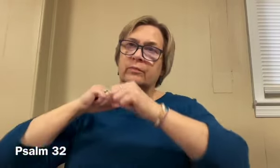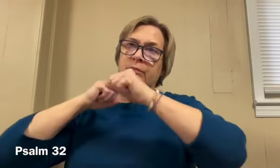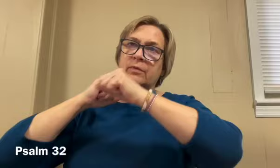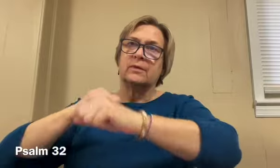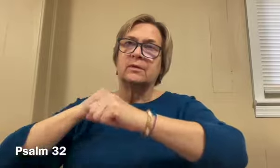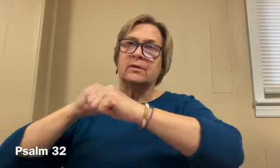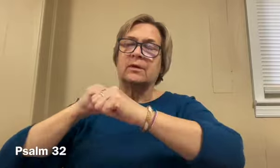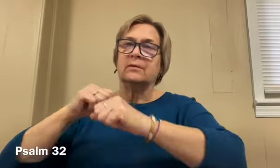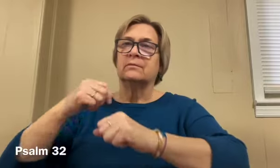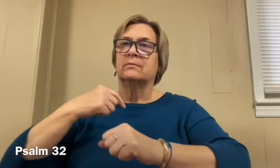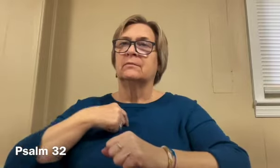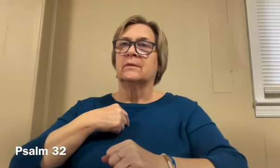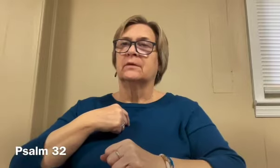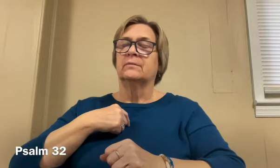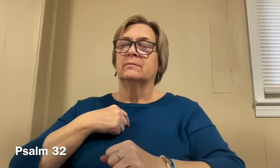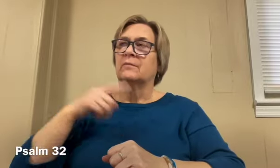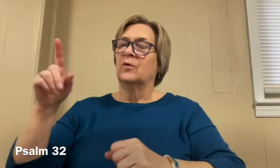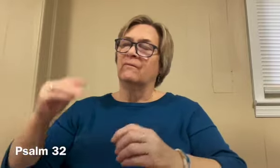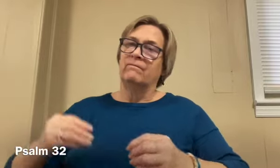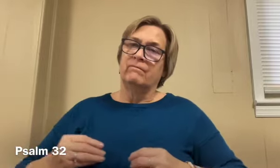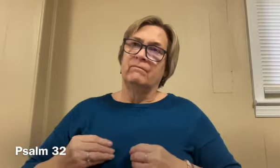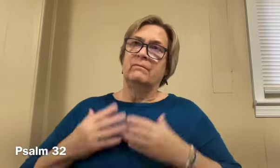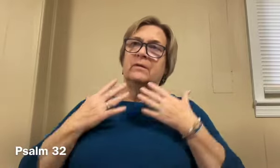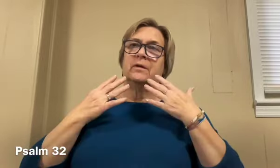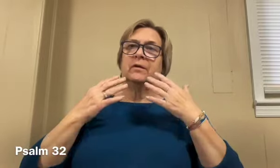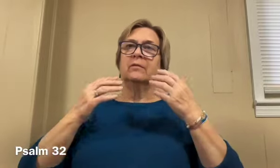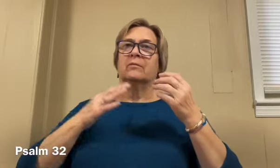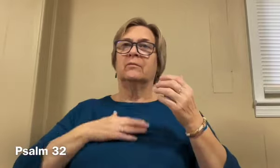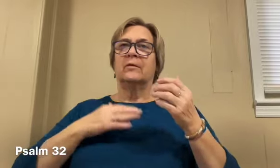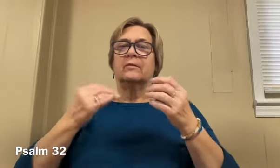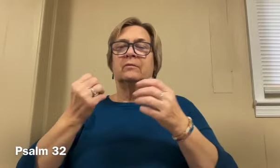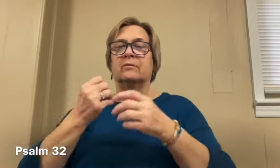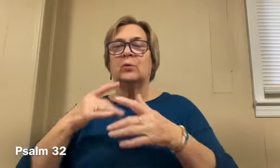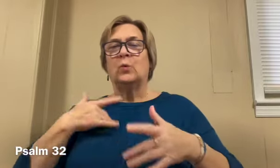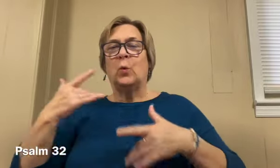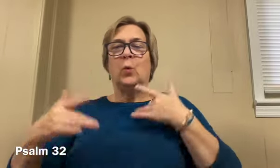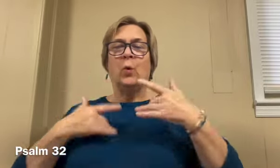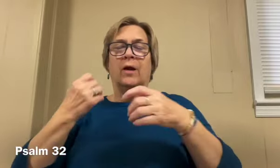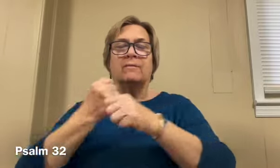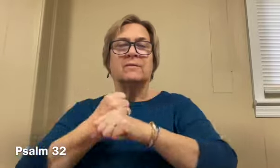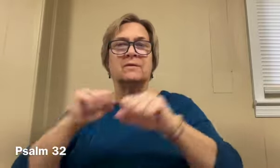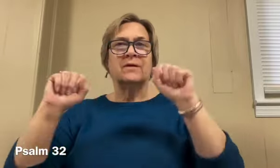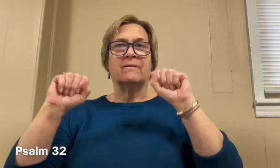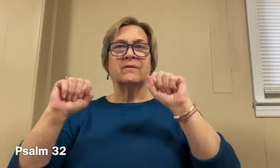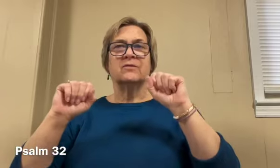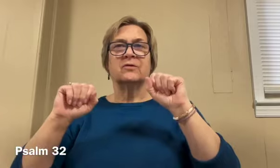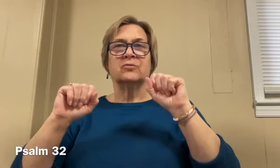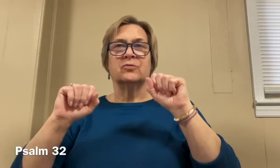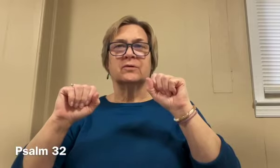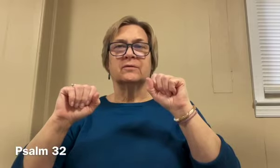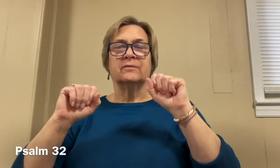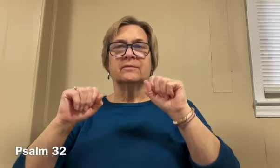I turn to you, Lord, in time of trouble, and you will fill me with the joy of salvation.